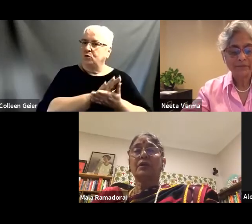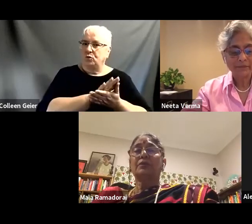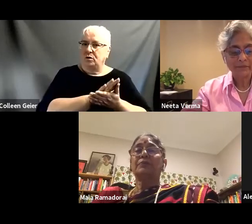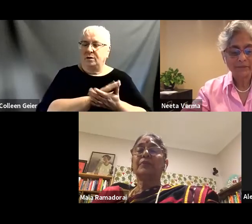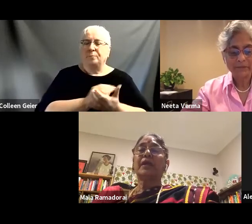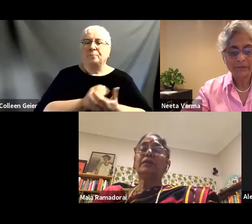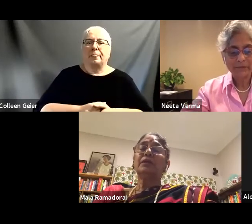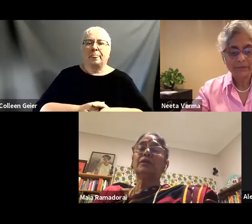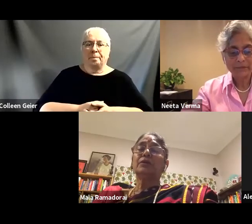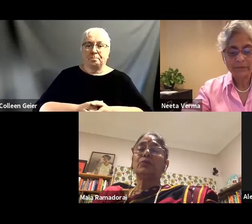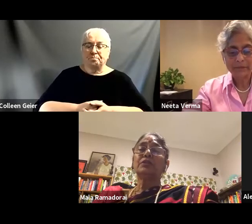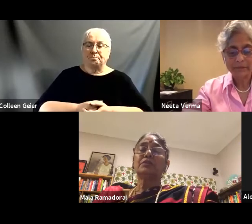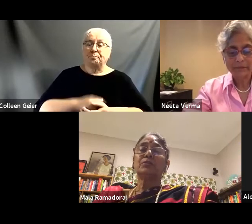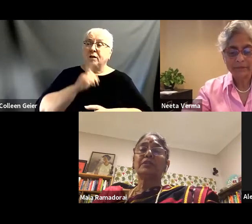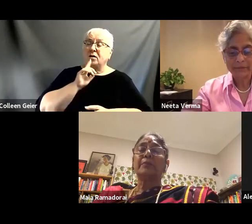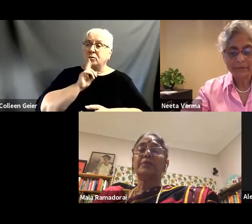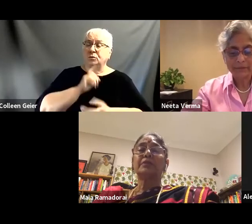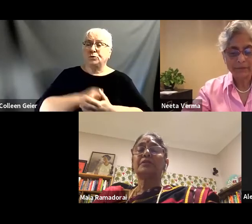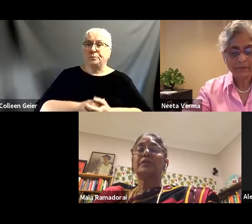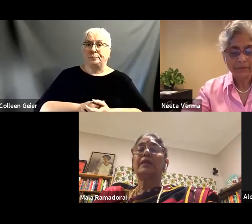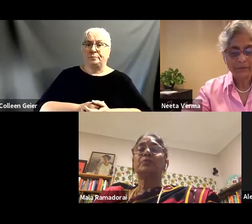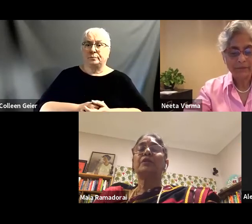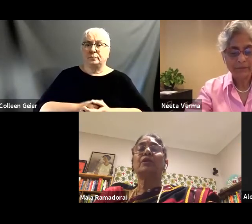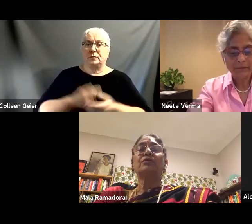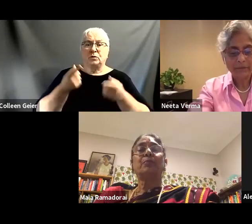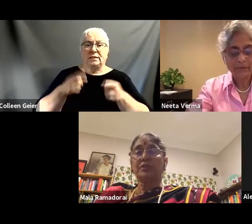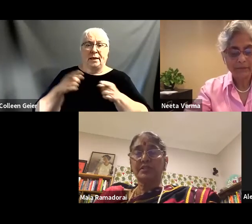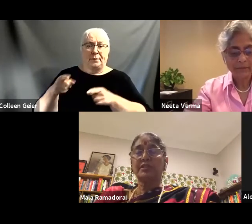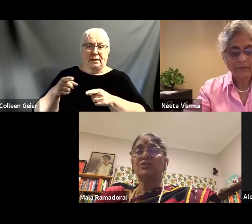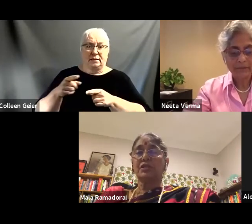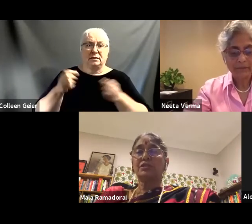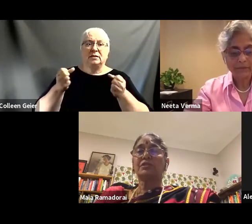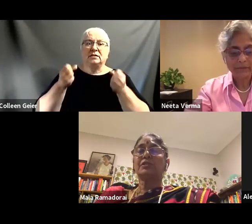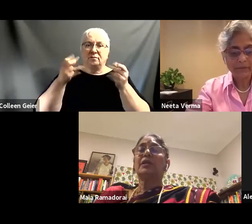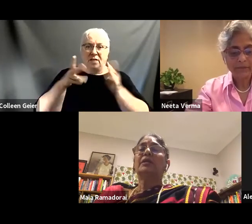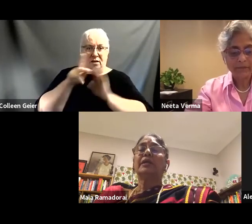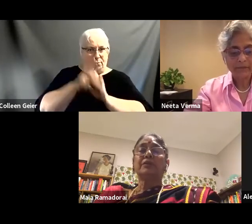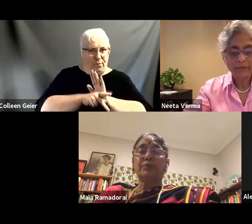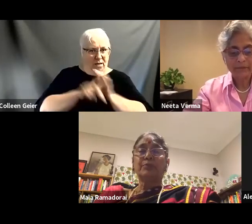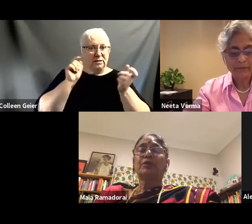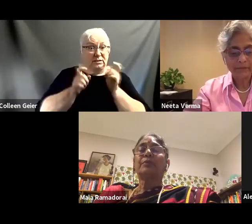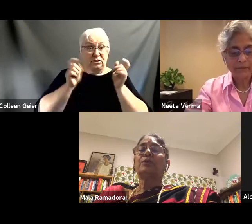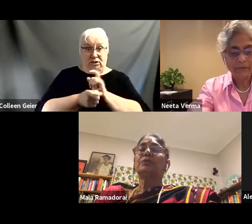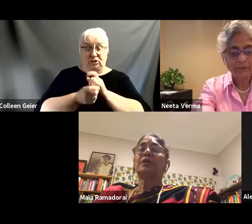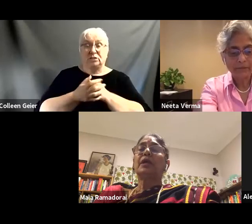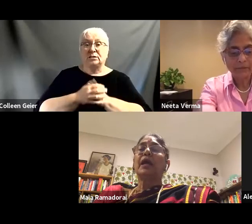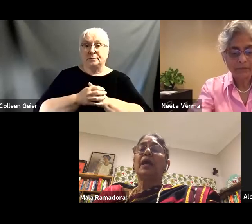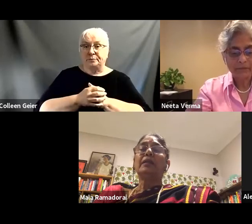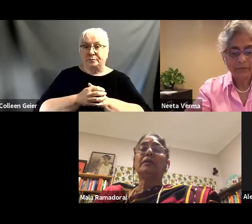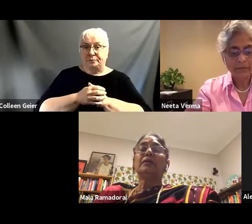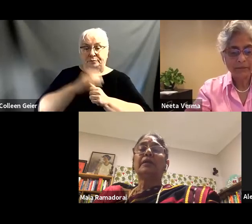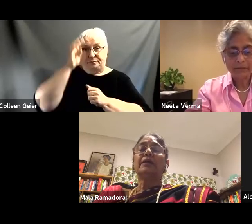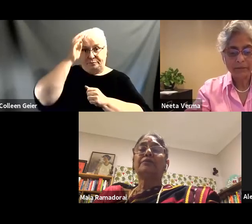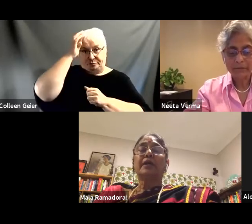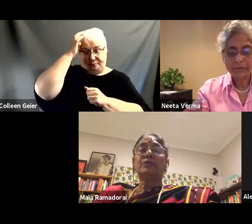Sure. I think what's happened is there has been a lot of policy changes that have been brought about,